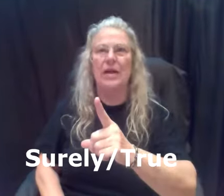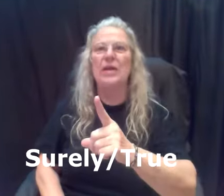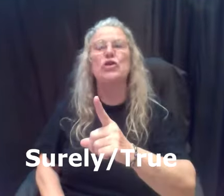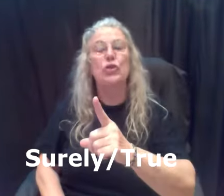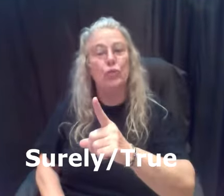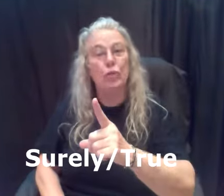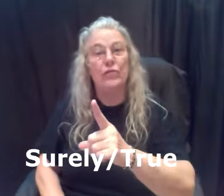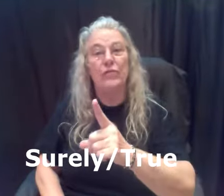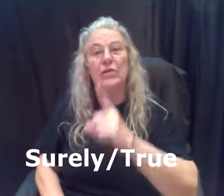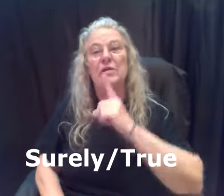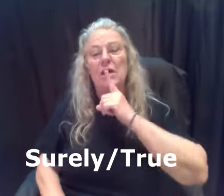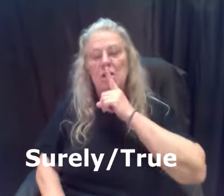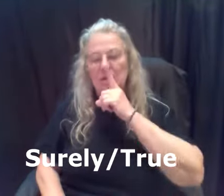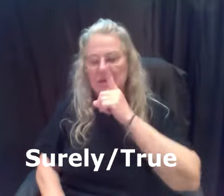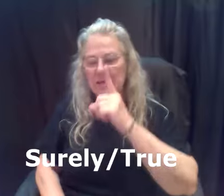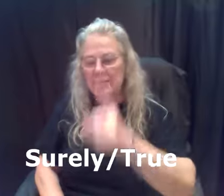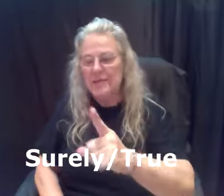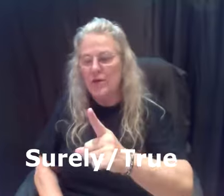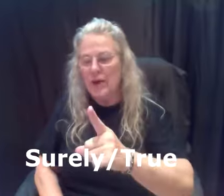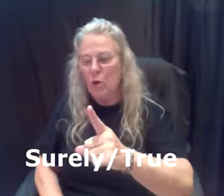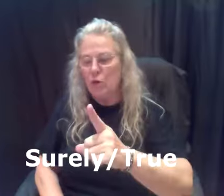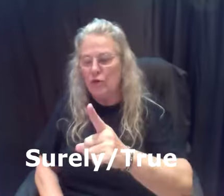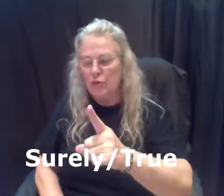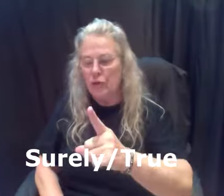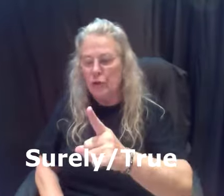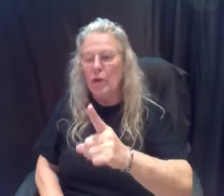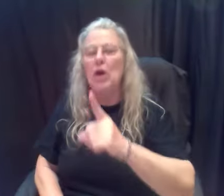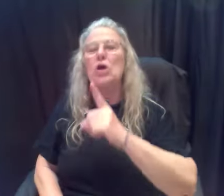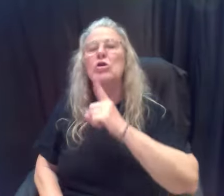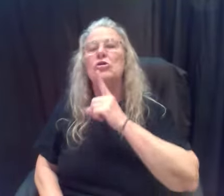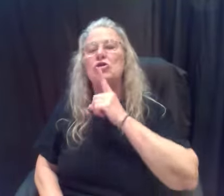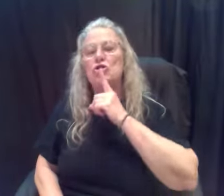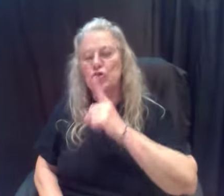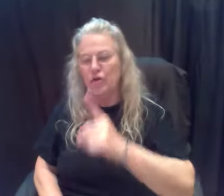is truthfulness. Sincerely or true, surely.